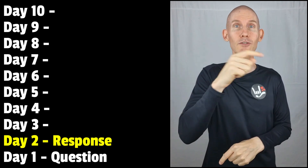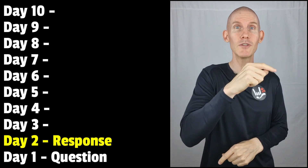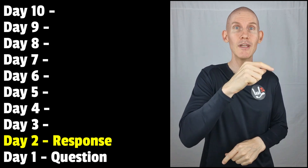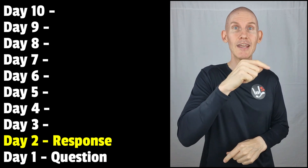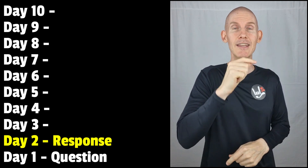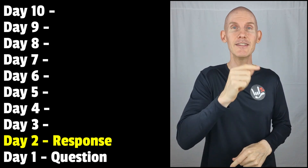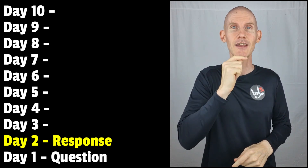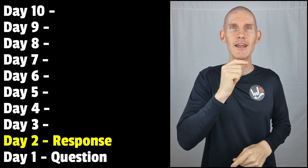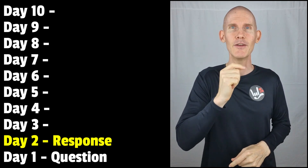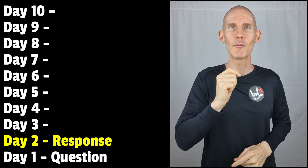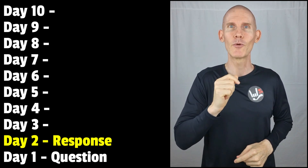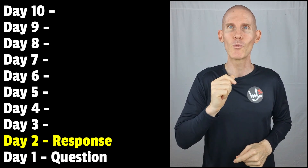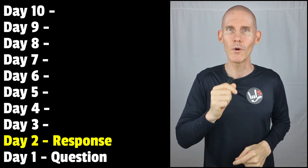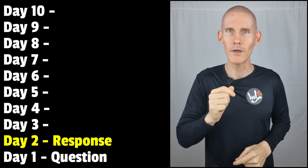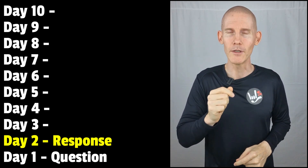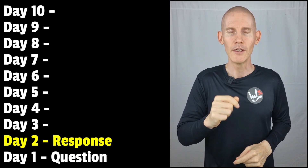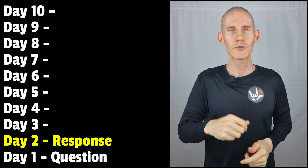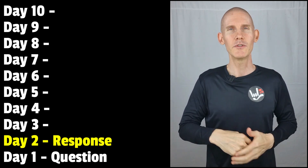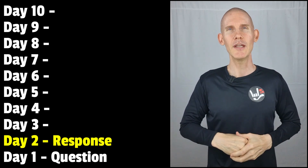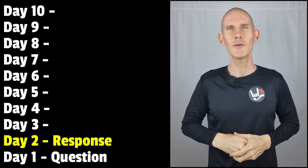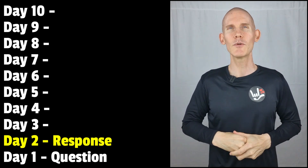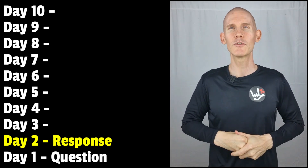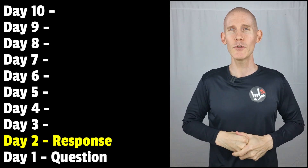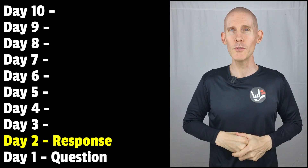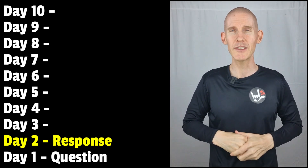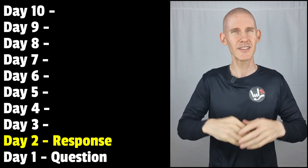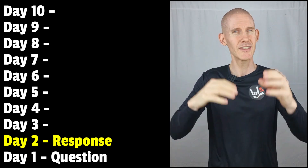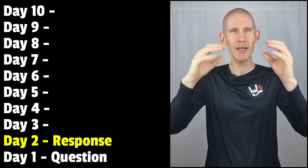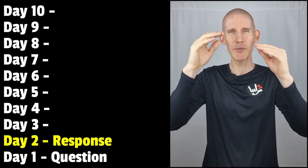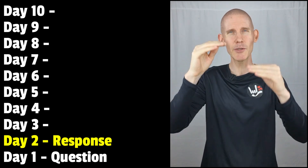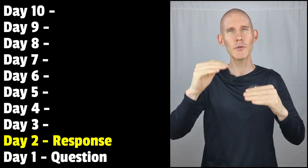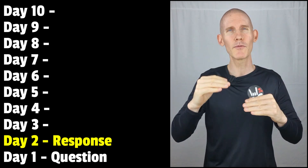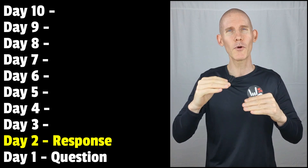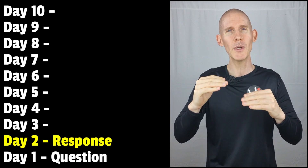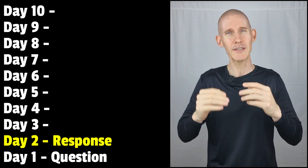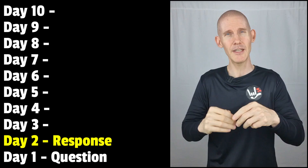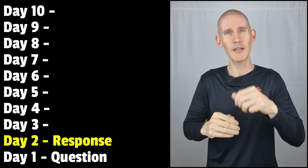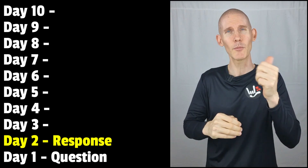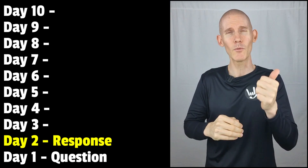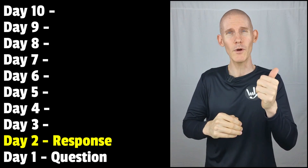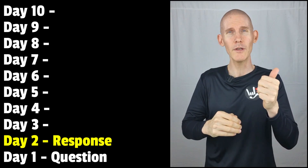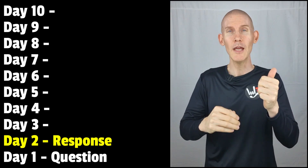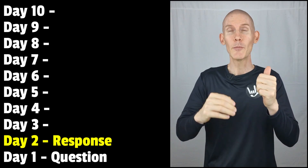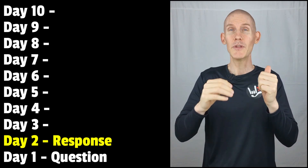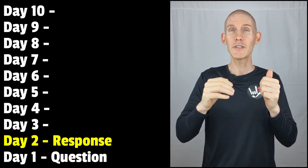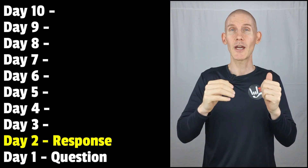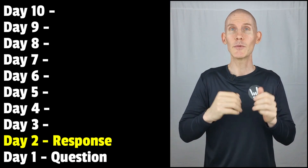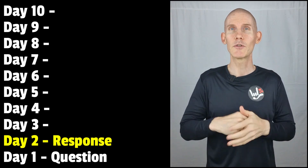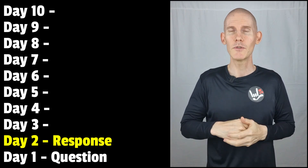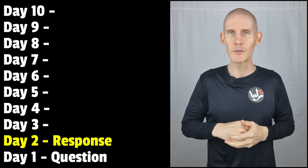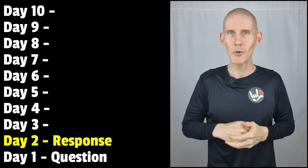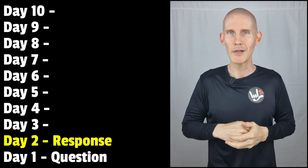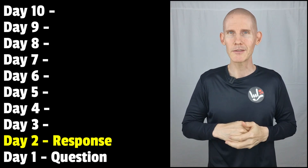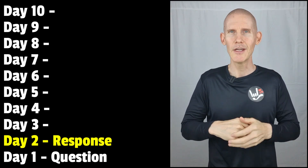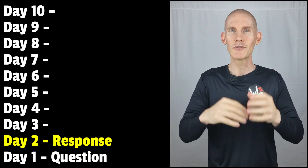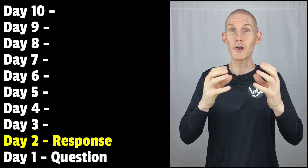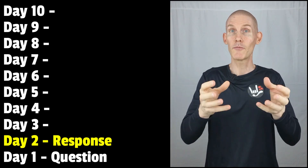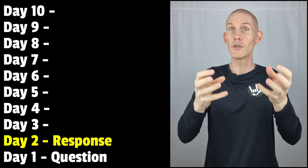question in day number one. So day number two has the same similar format to day number one, but this time it's a response. Try to figure out what